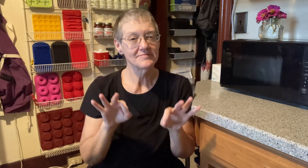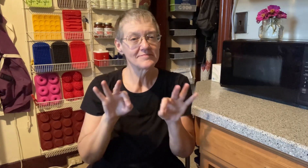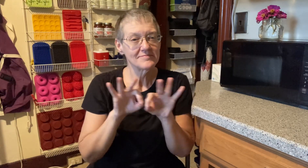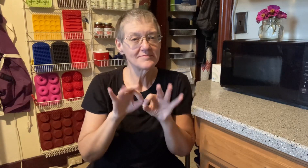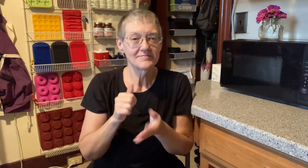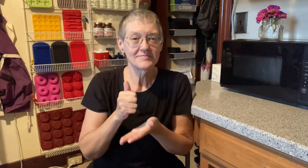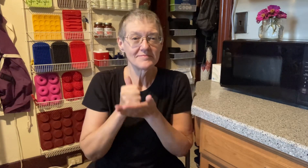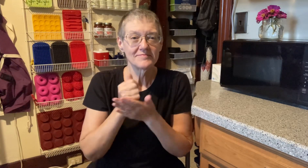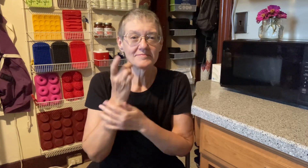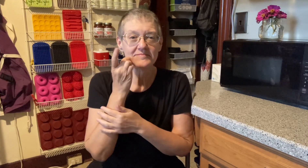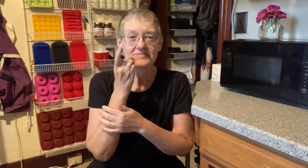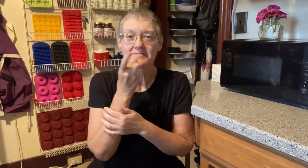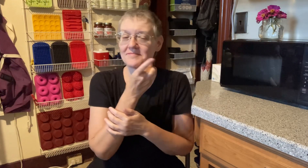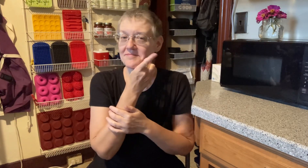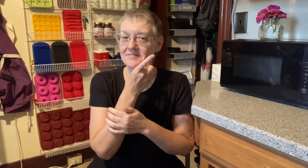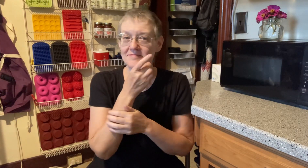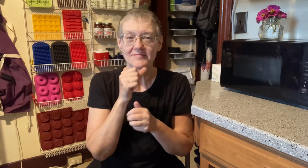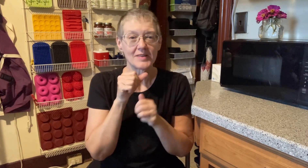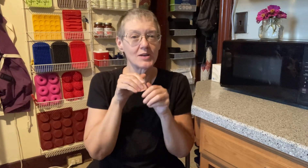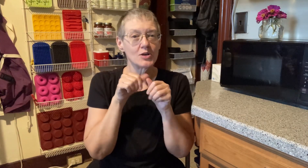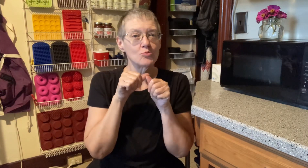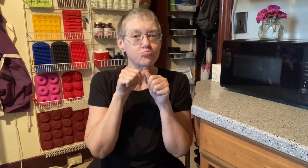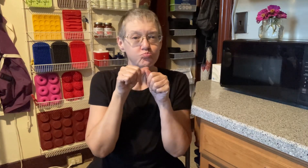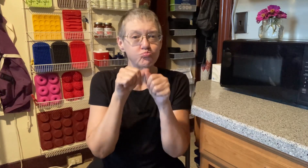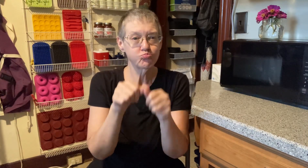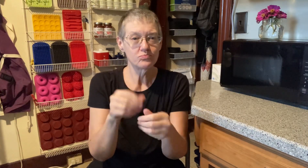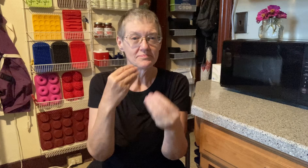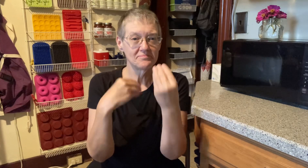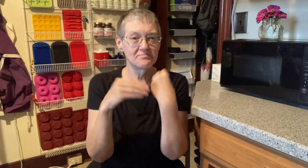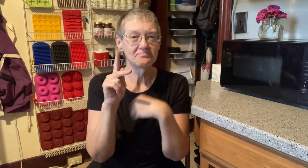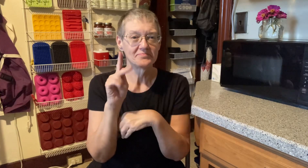Keto desserts are important to help Dale stay on track.